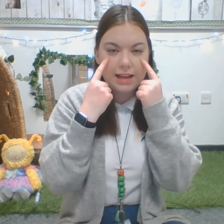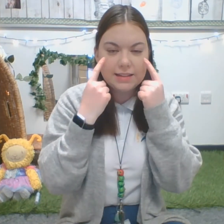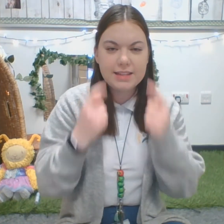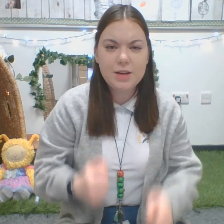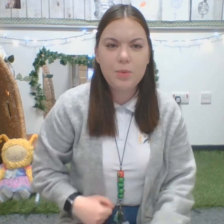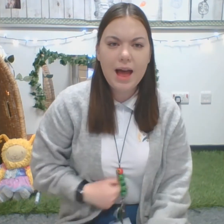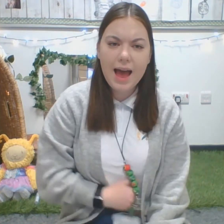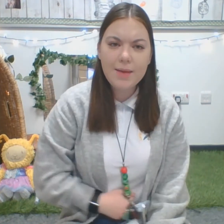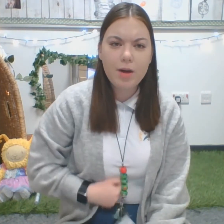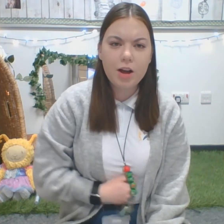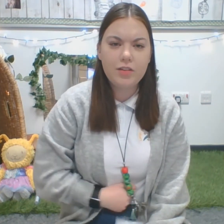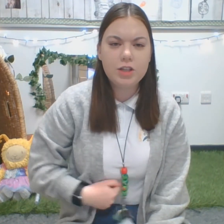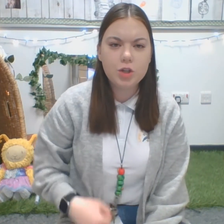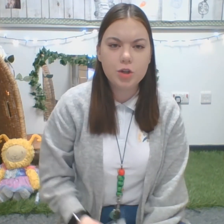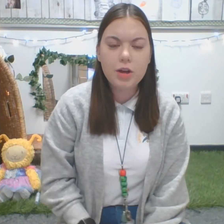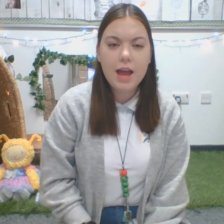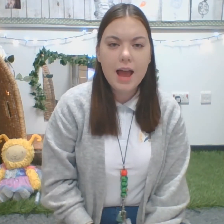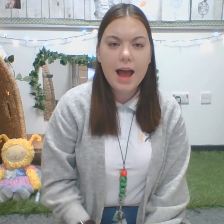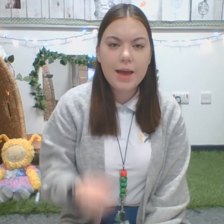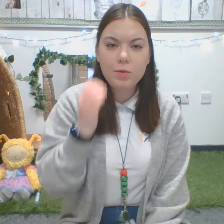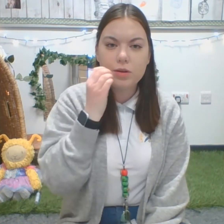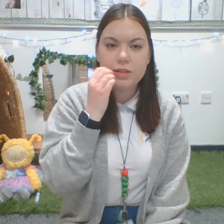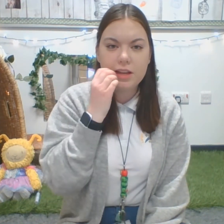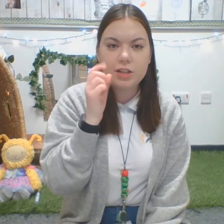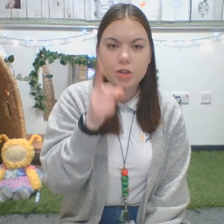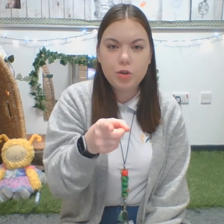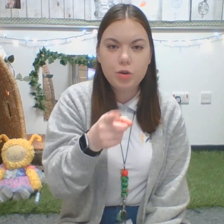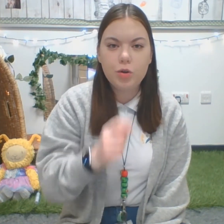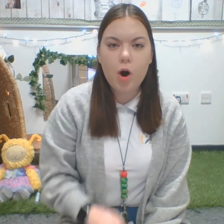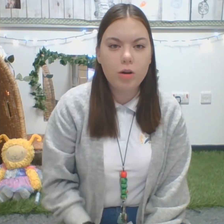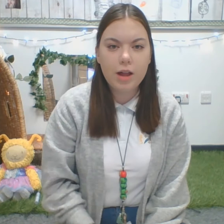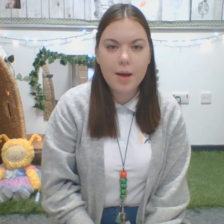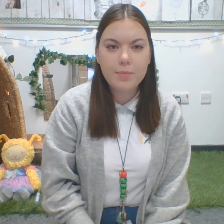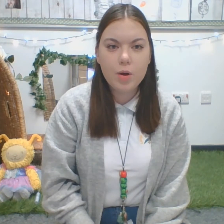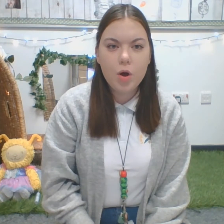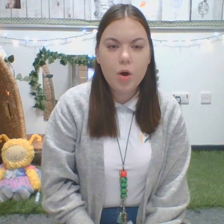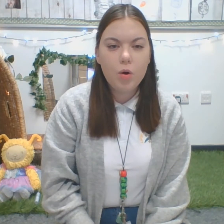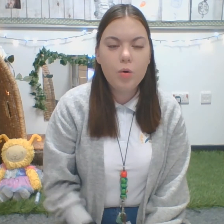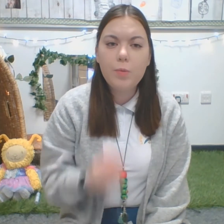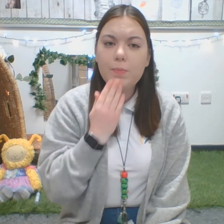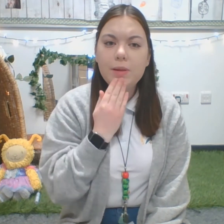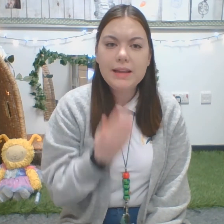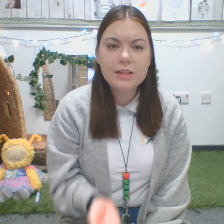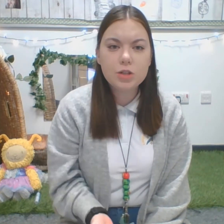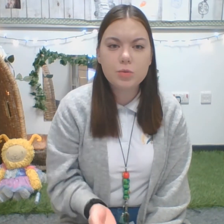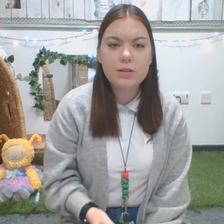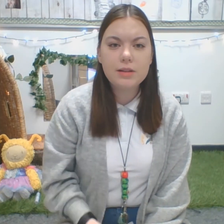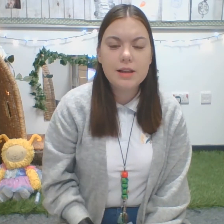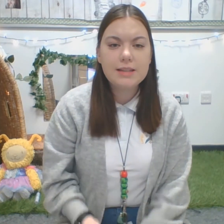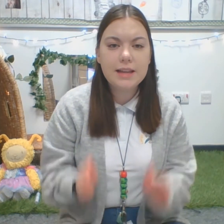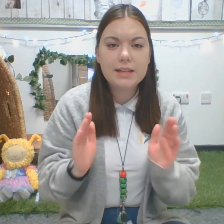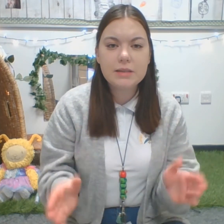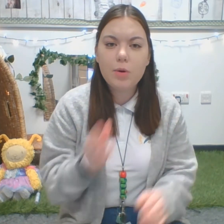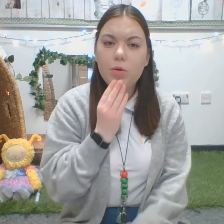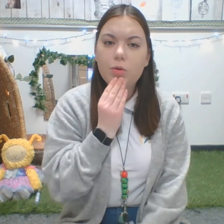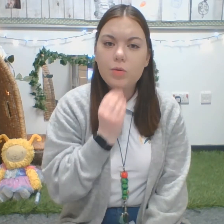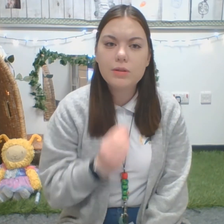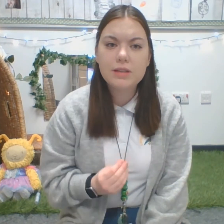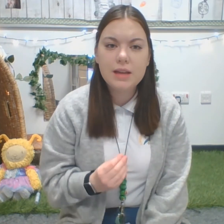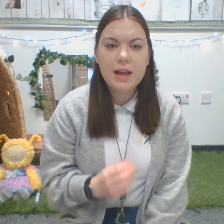said, Well, I'm hungry too. I'm going to eat you all up. Oh, please don't, said the small goat. I